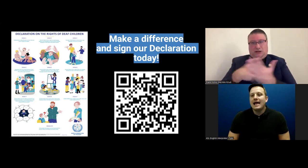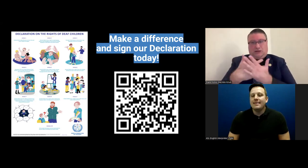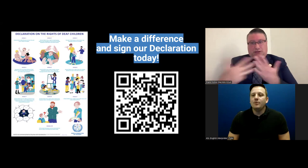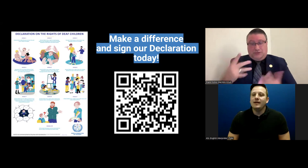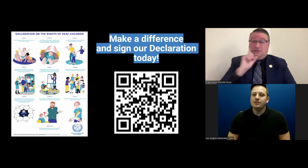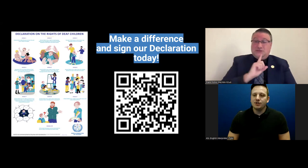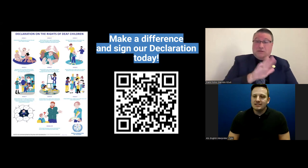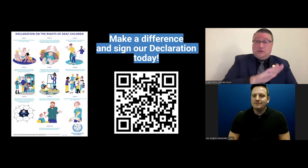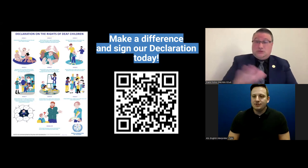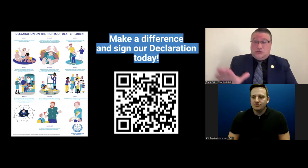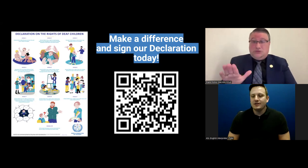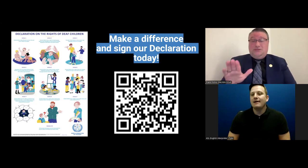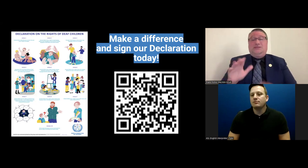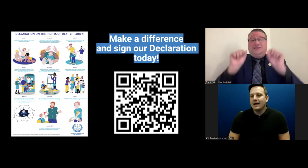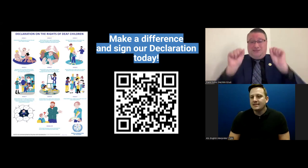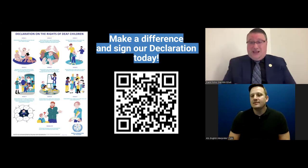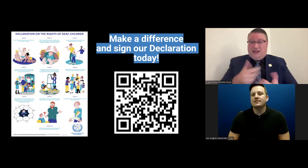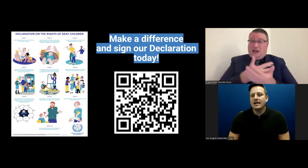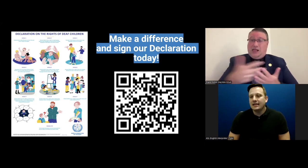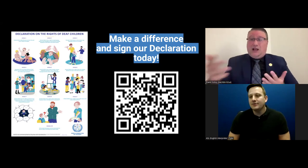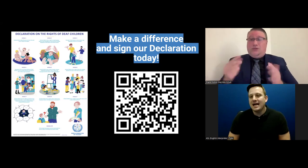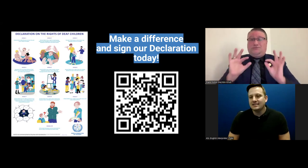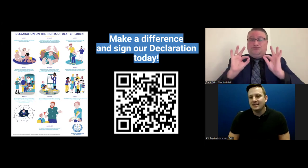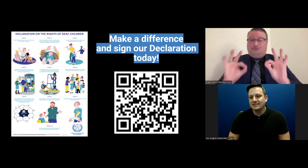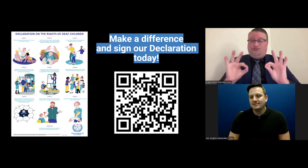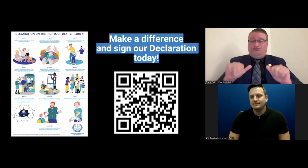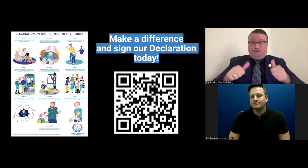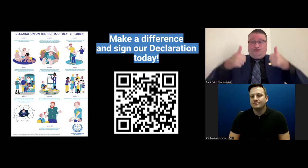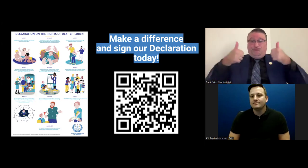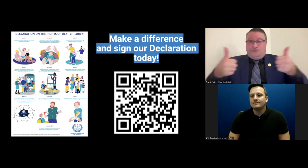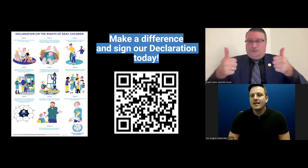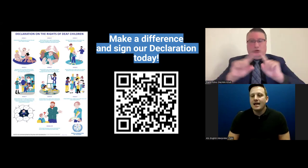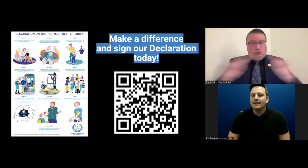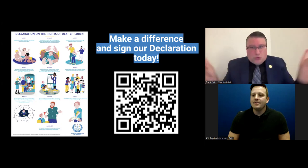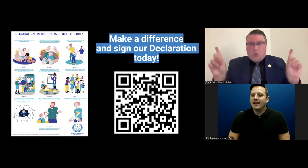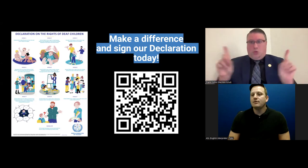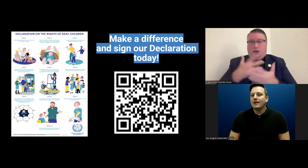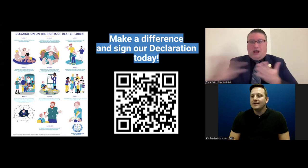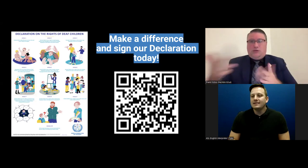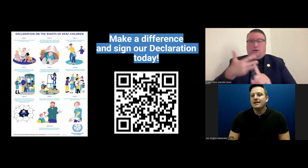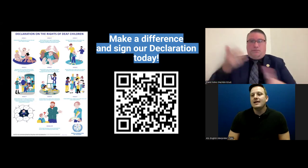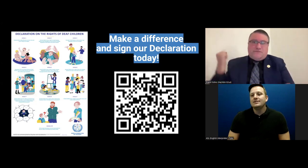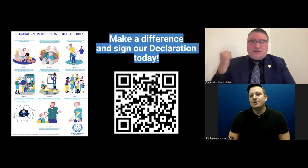and that we ensure deaf children have a right to sign language access and that they have a right